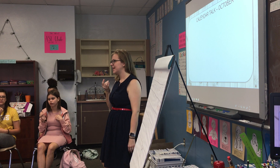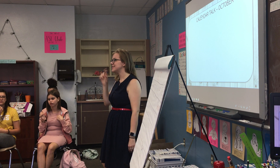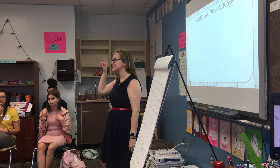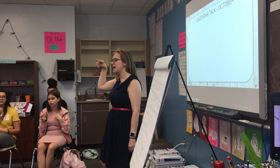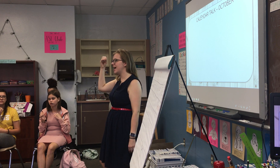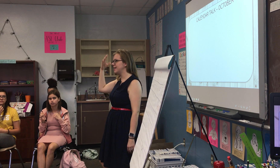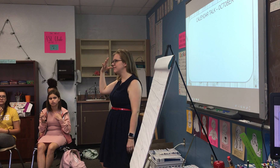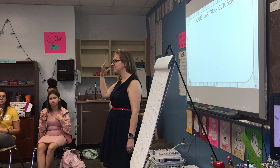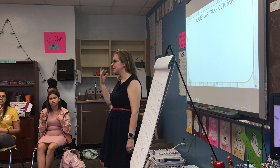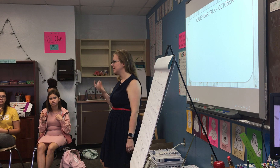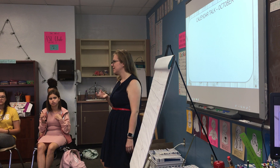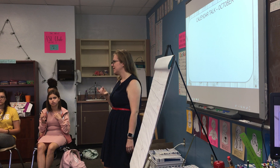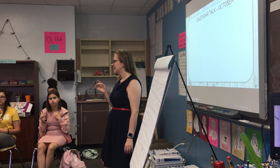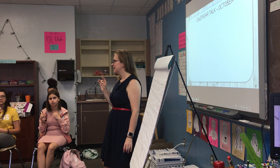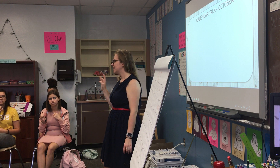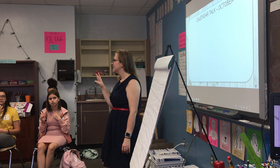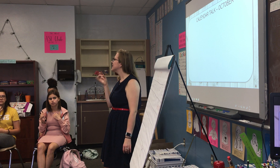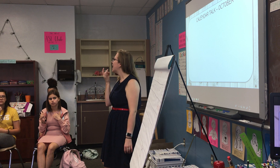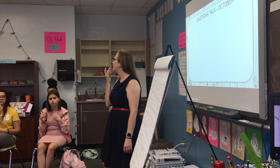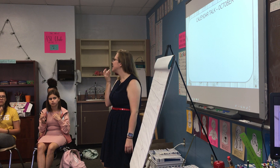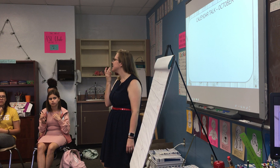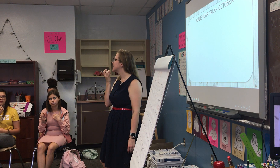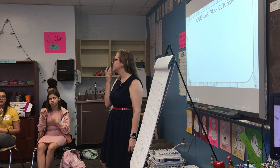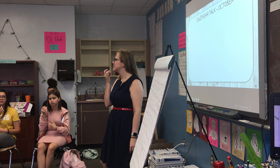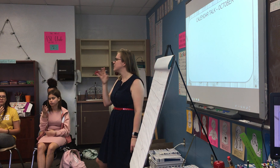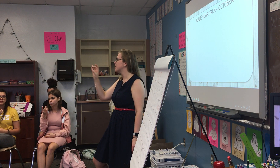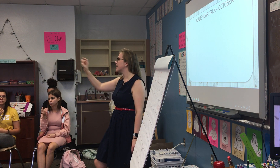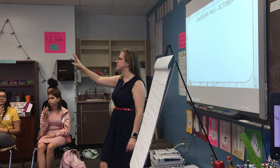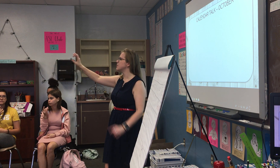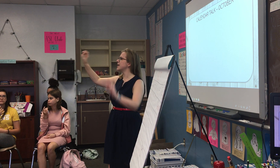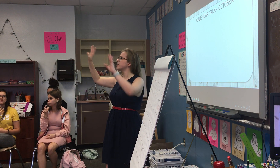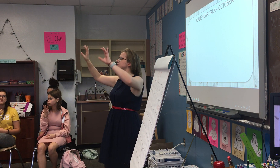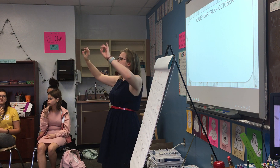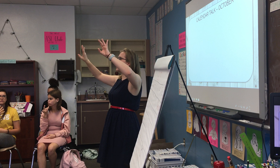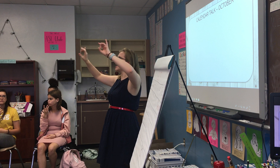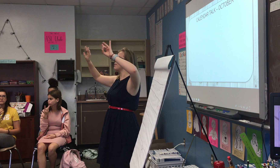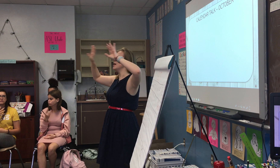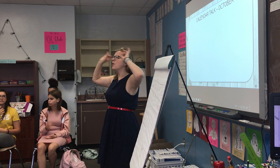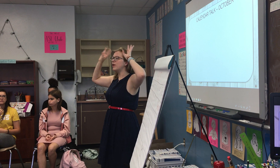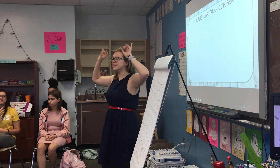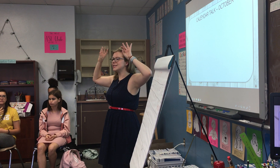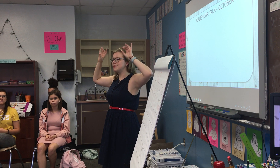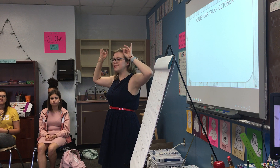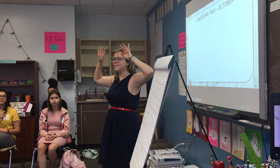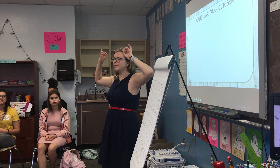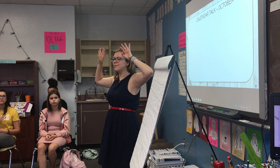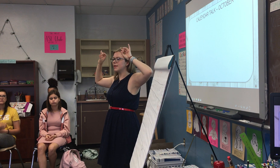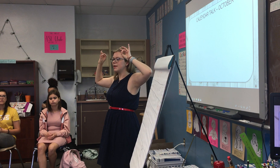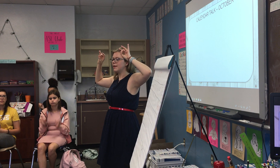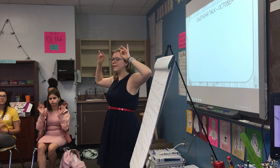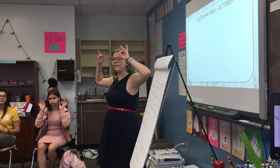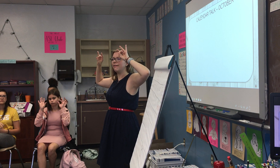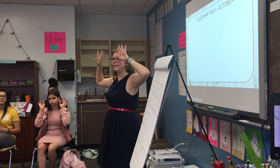That's sun. Light. It's like this. Good job. Okay, so you make those same. What does this mean?